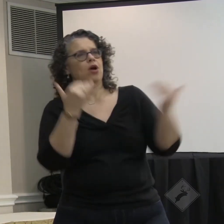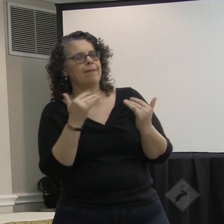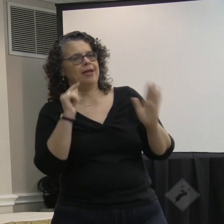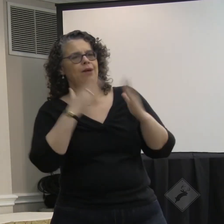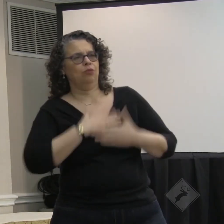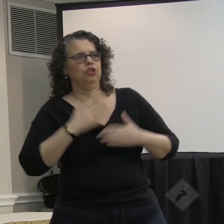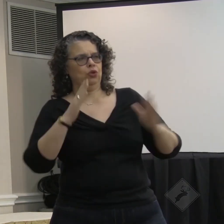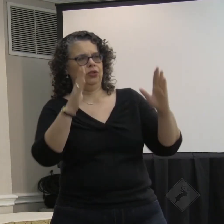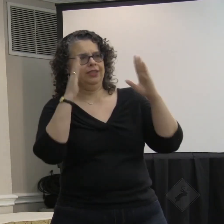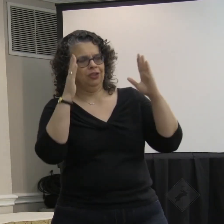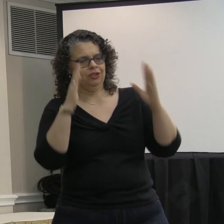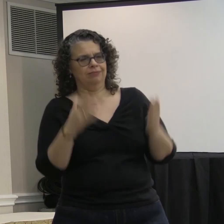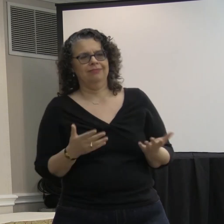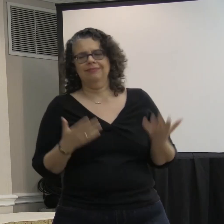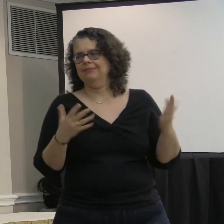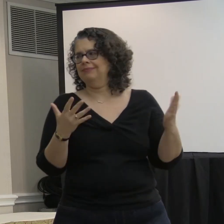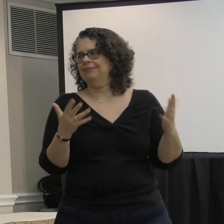attention.